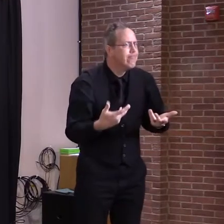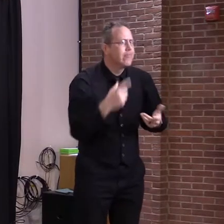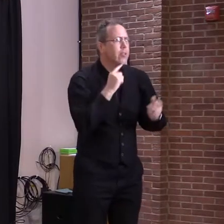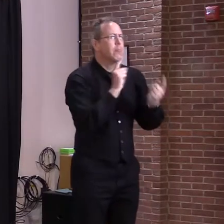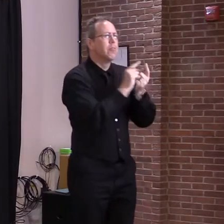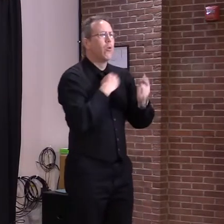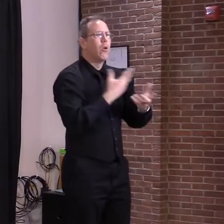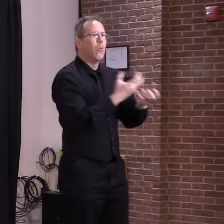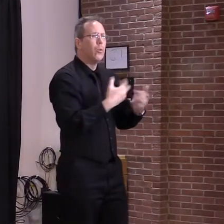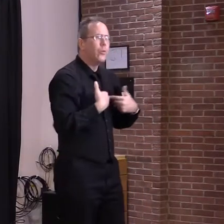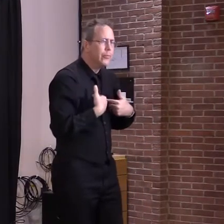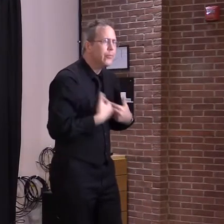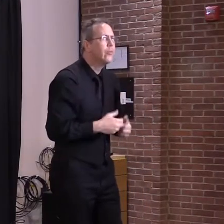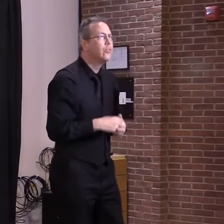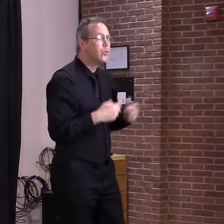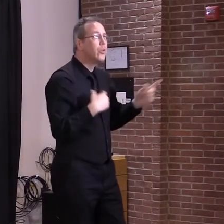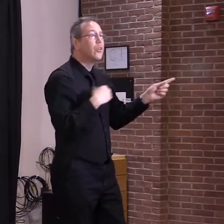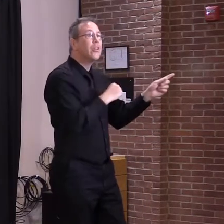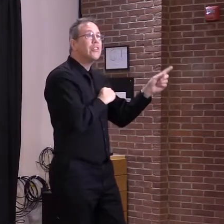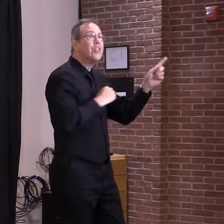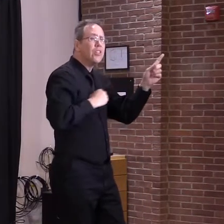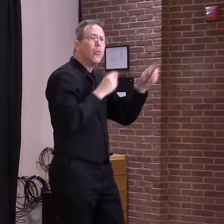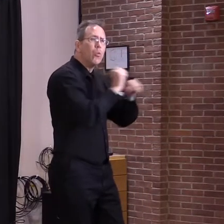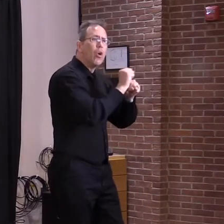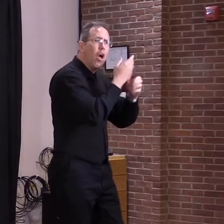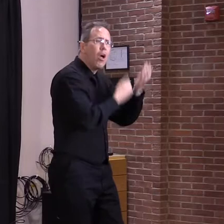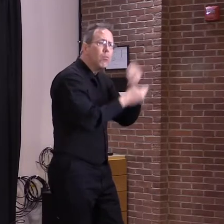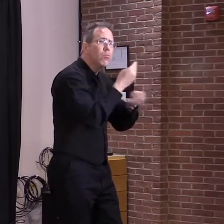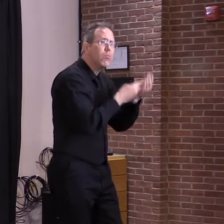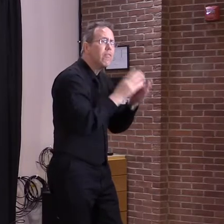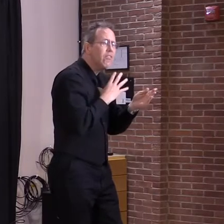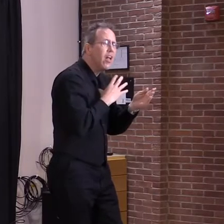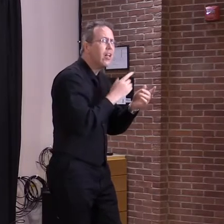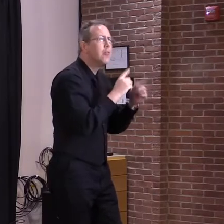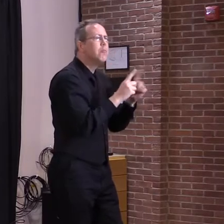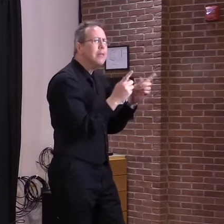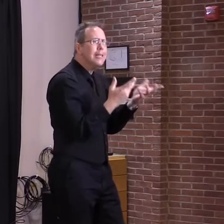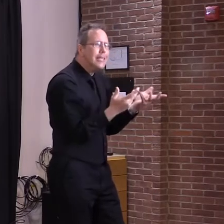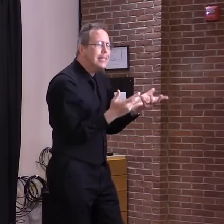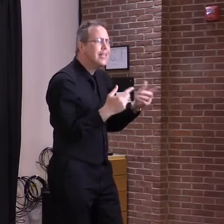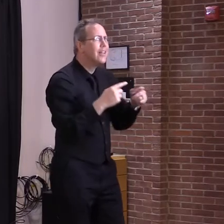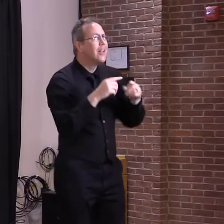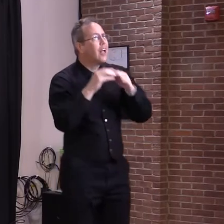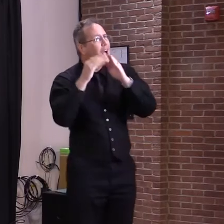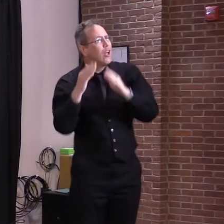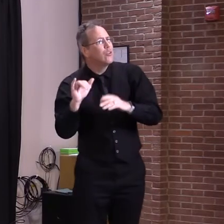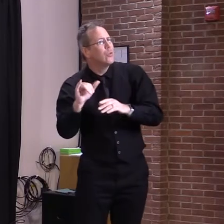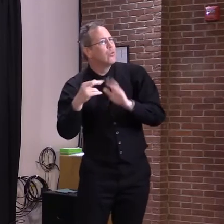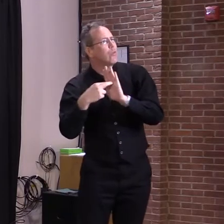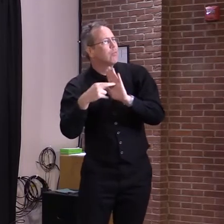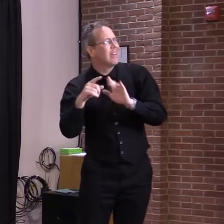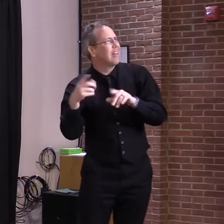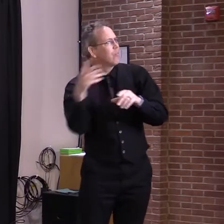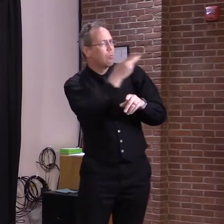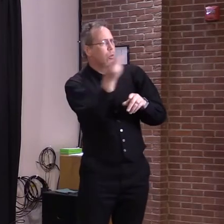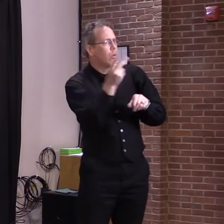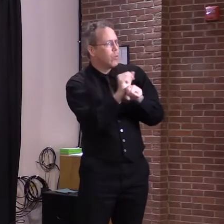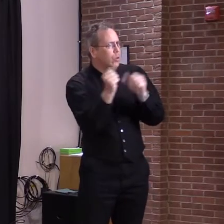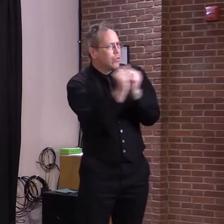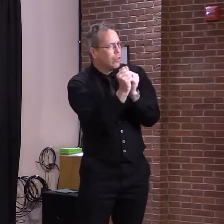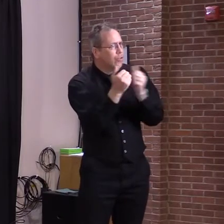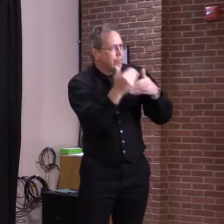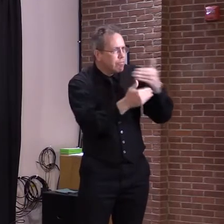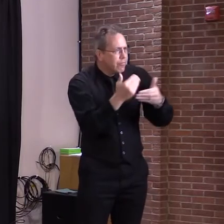an economic development bill. But like the housing bill they're also working on, they've included provisions I vetoed in the